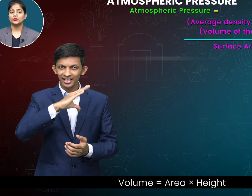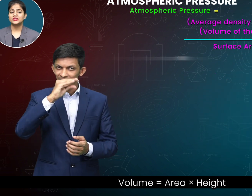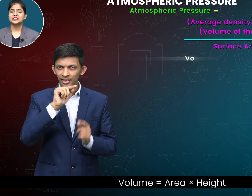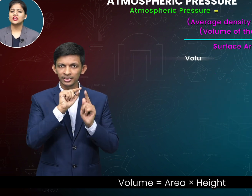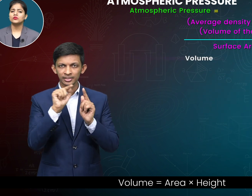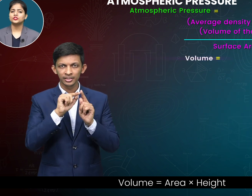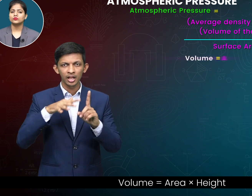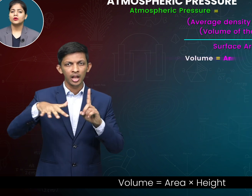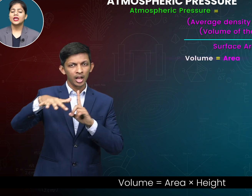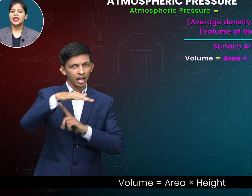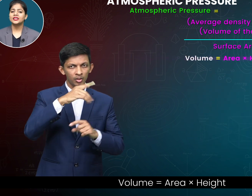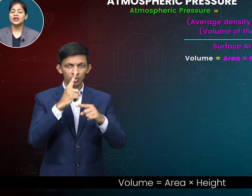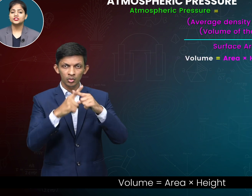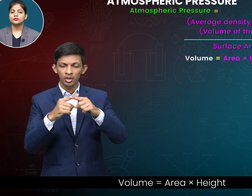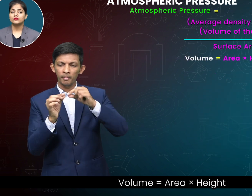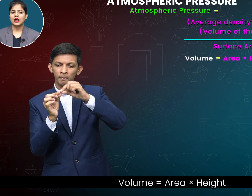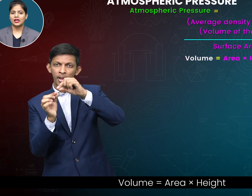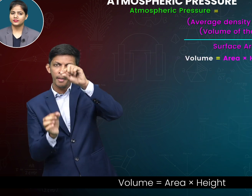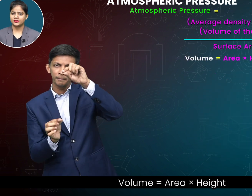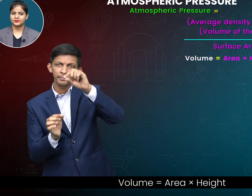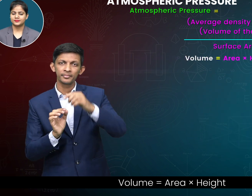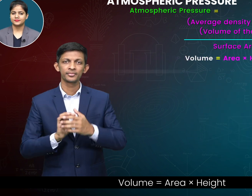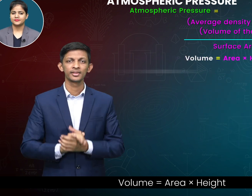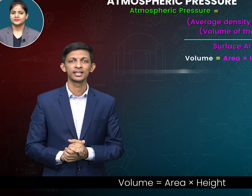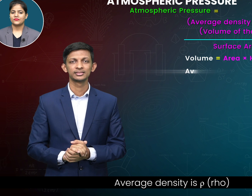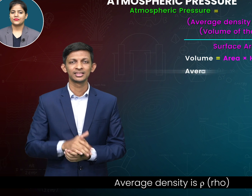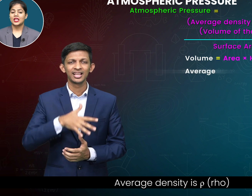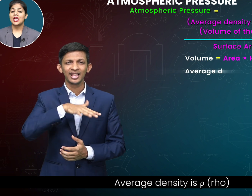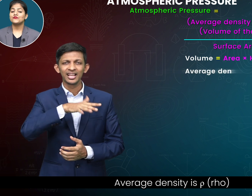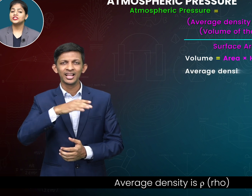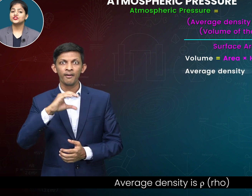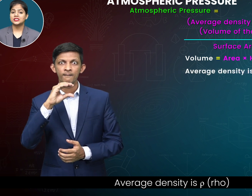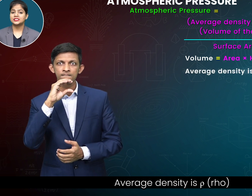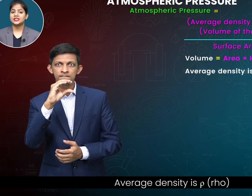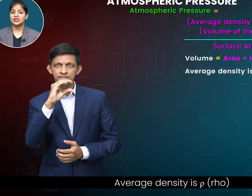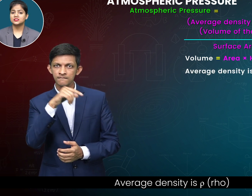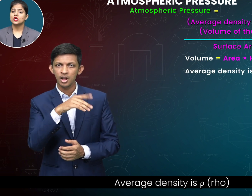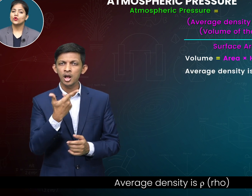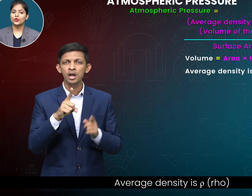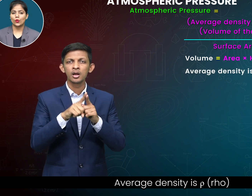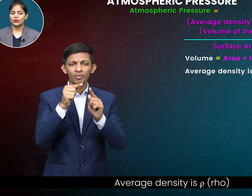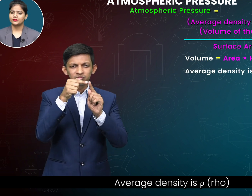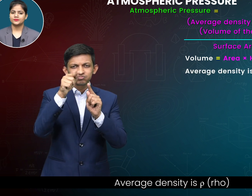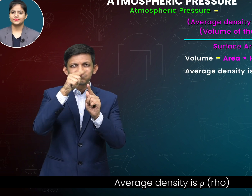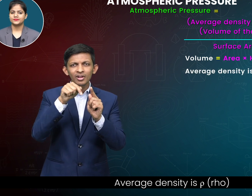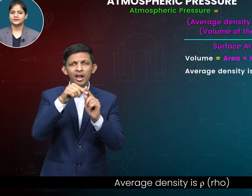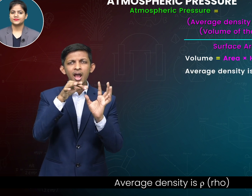Volume is equal to area into height. Average density is rho.